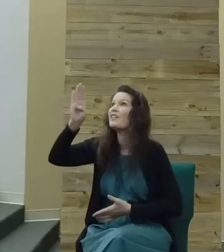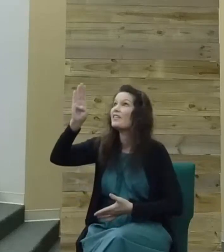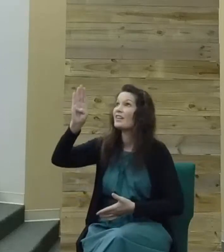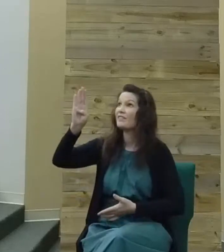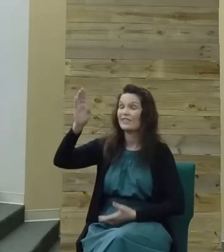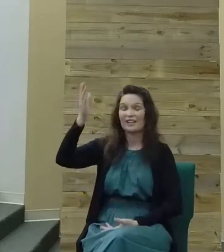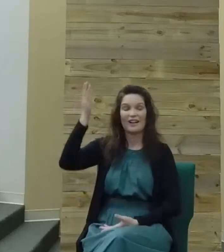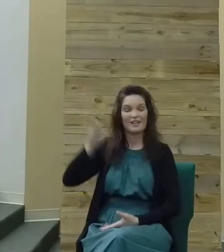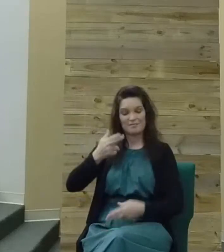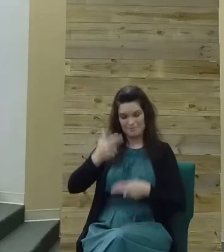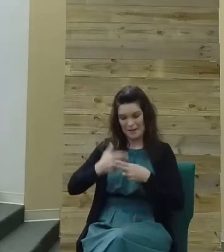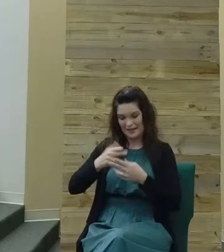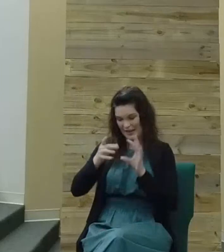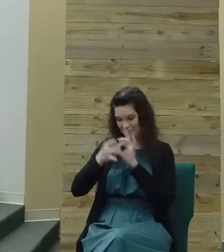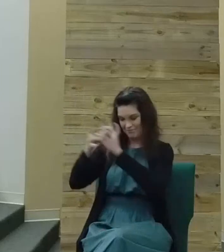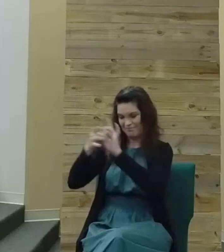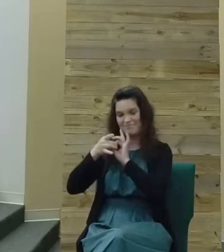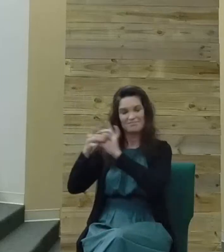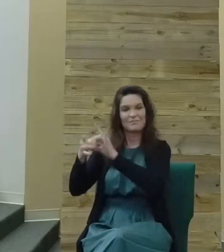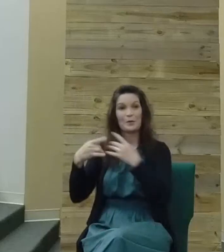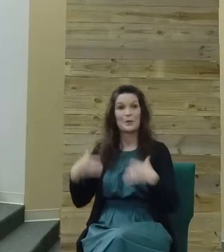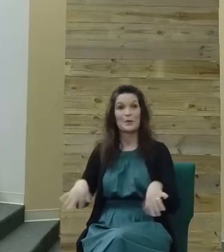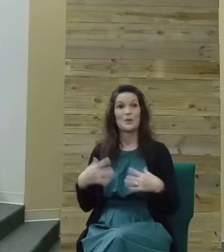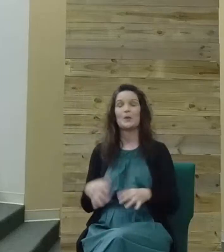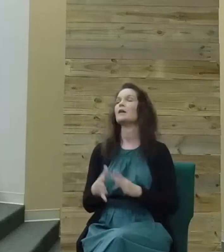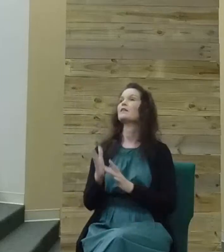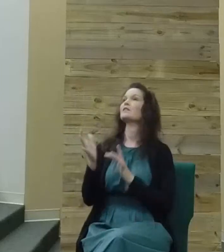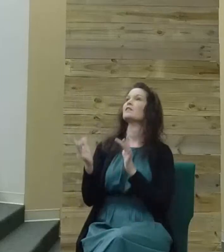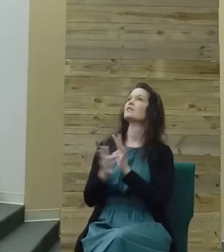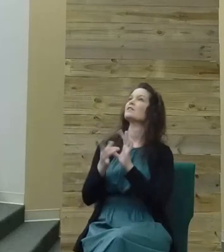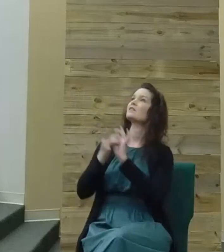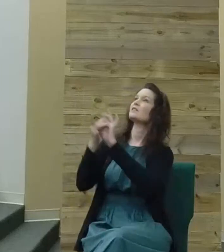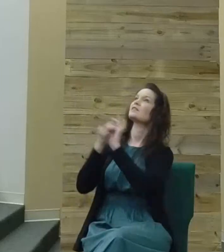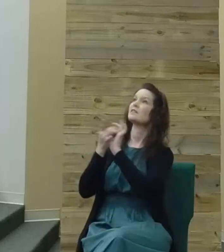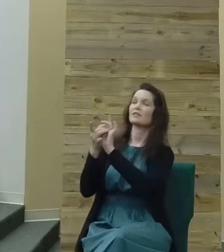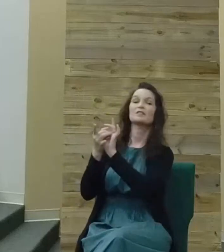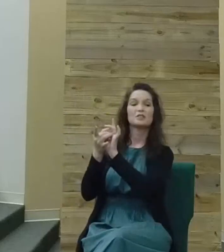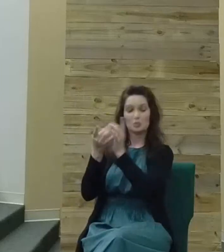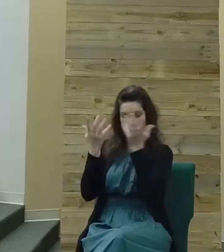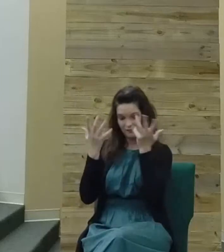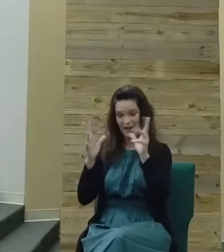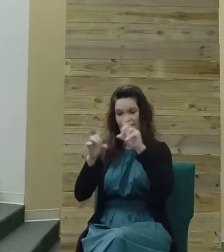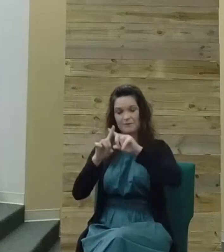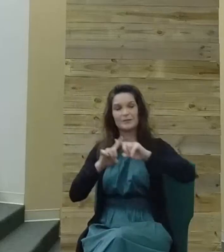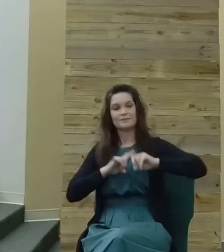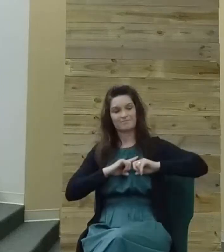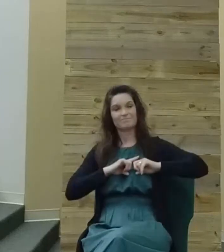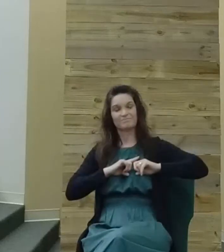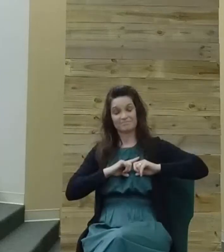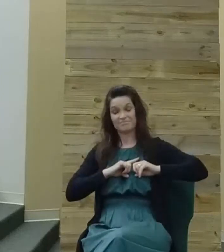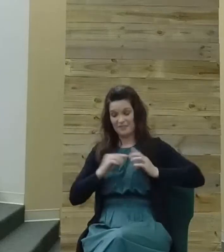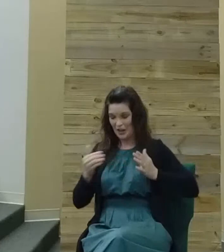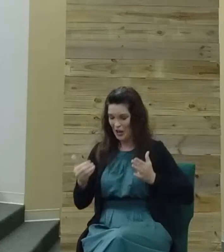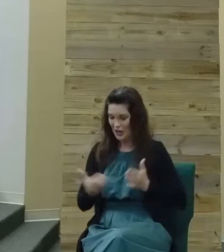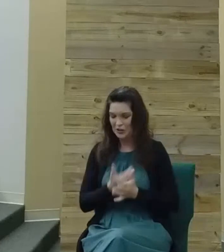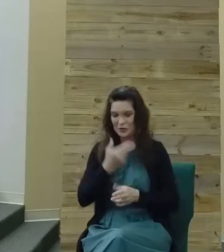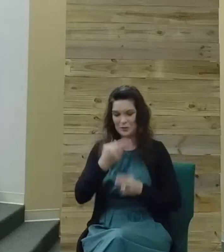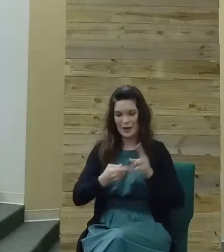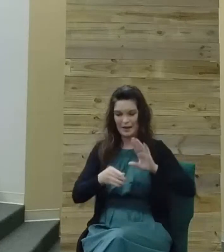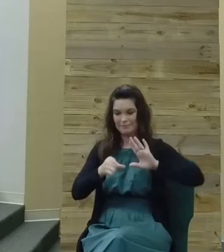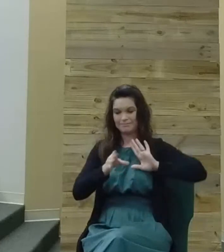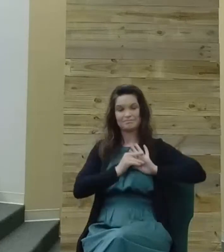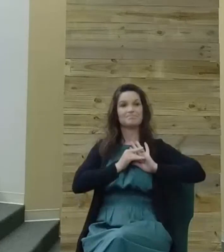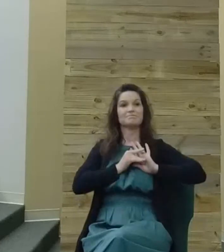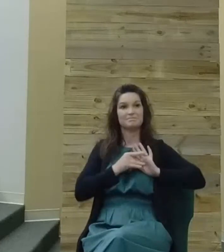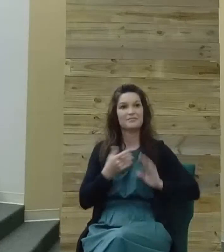name is reconciled." Because in Christ you have been reconciled. In Christ you have a new